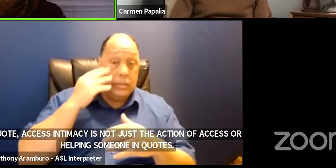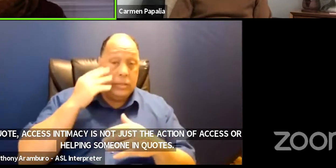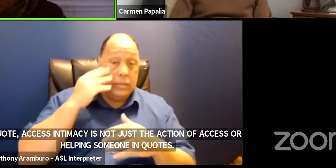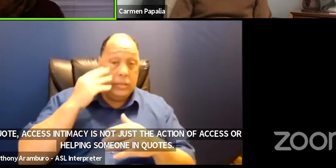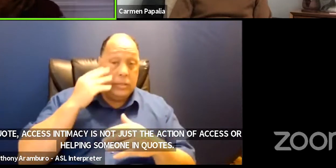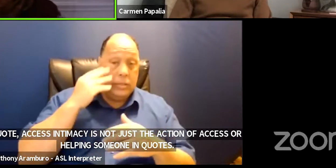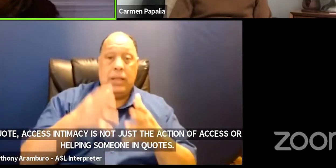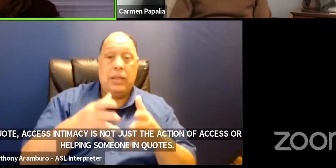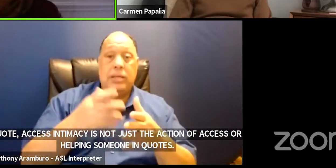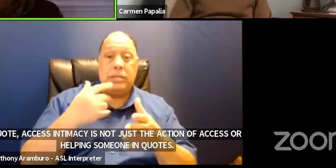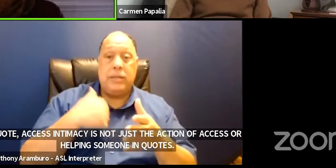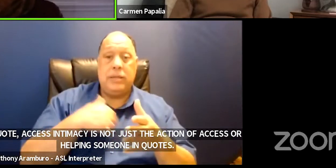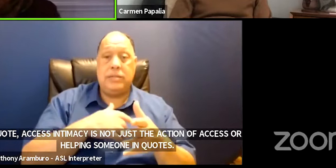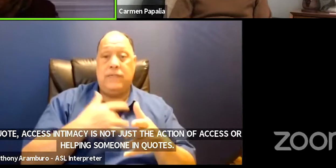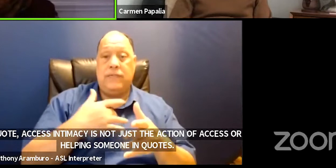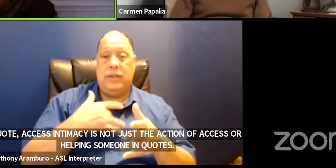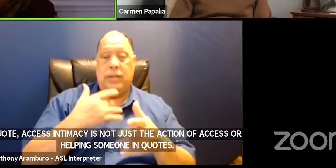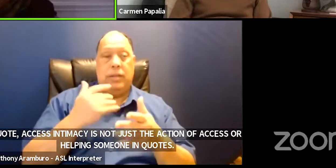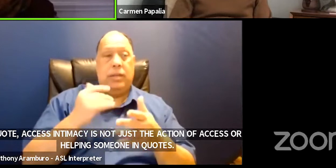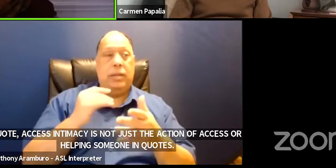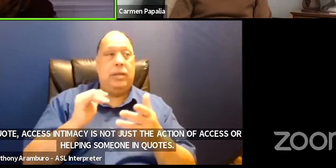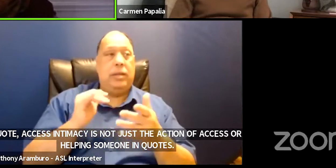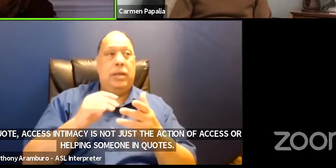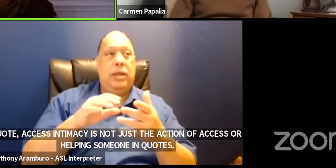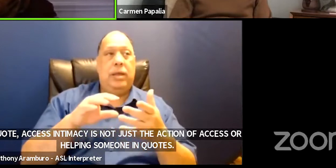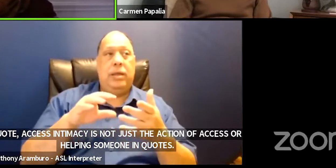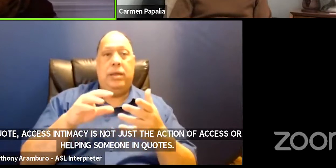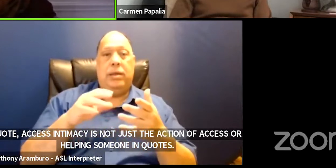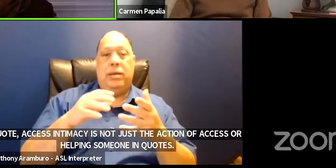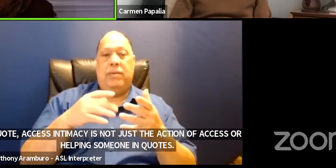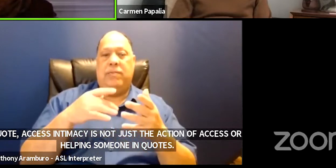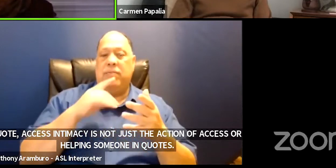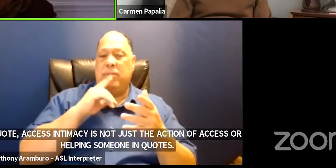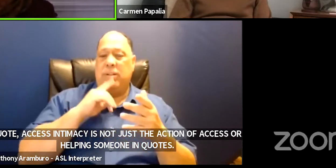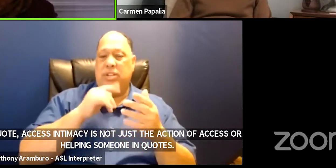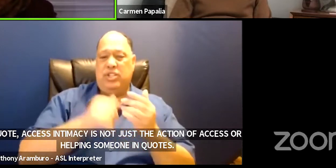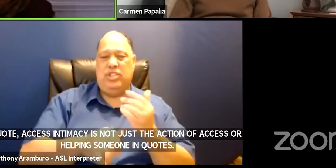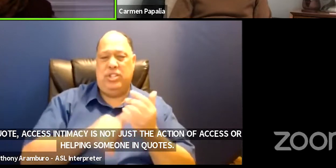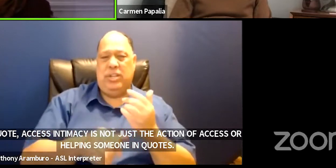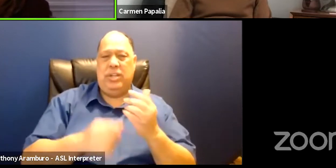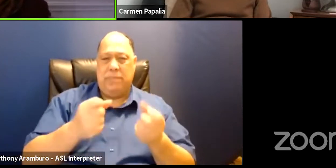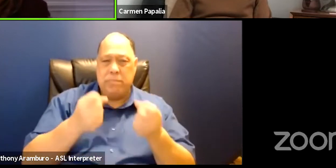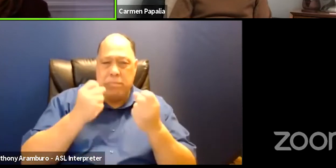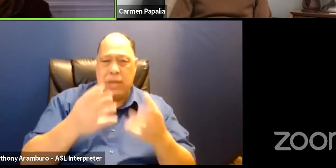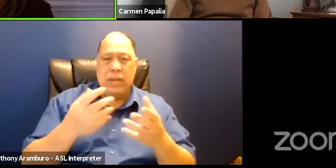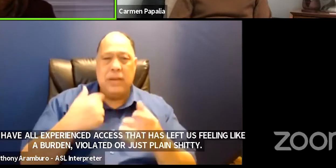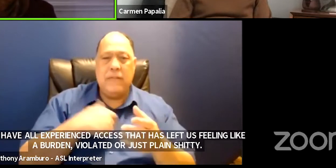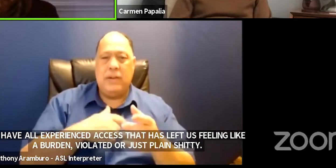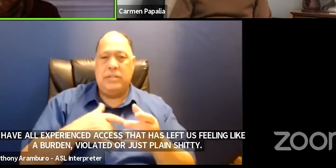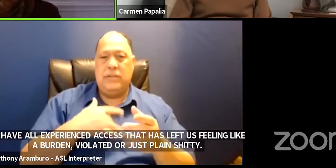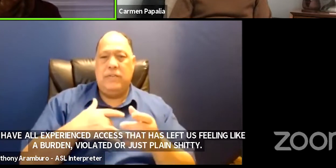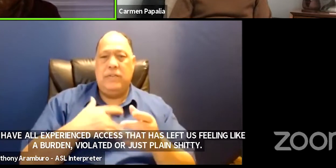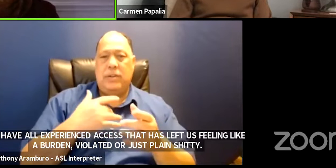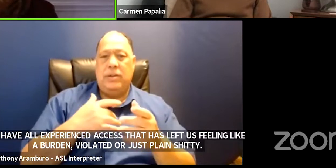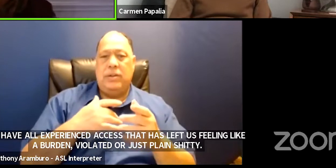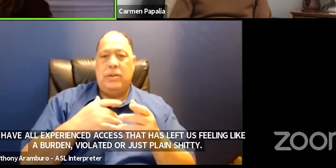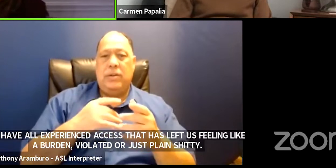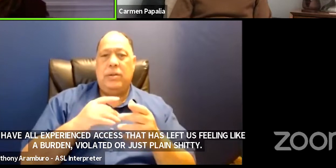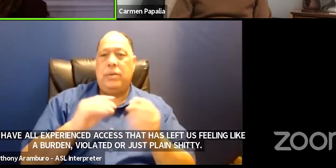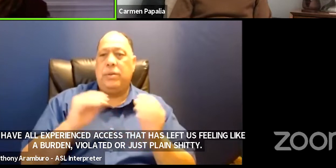a burden, violated, or just plain shitty. Many of us have experienced obligatory access where there